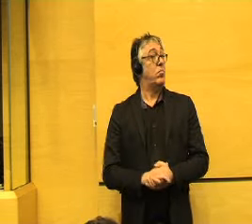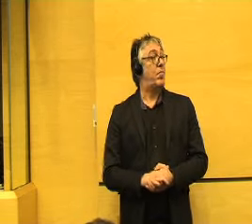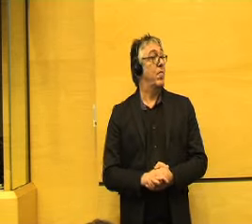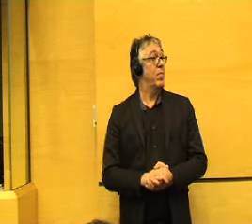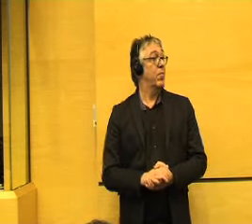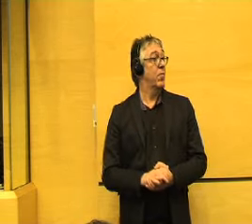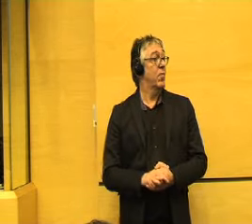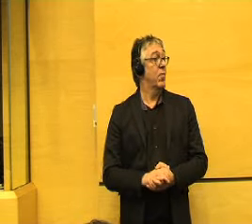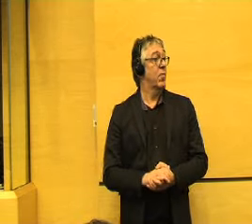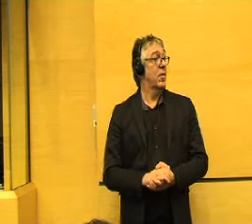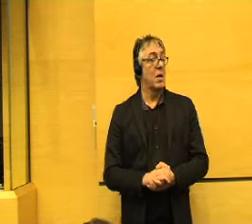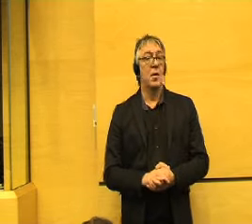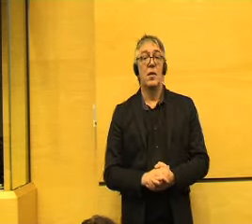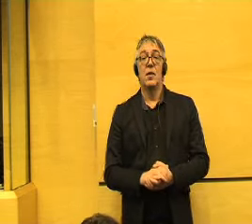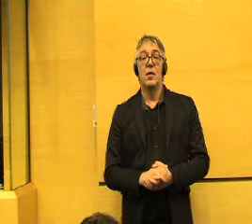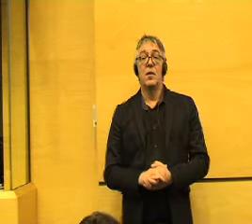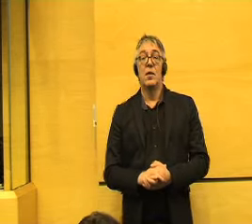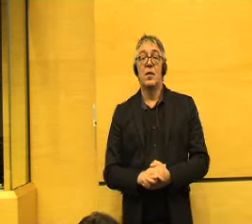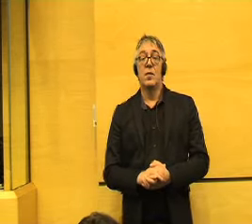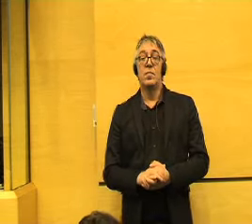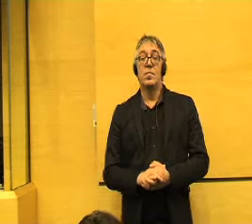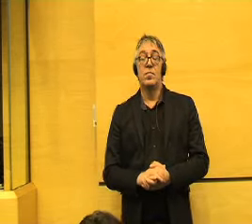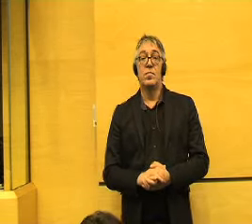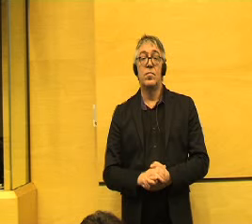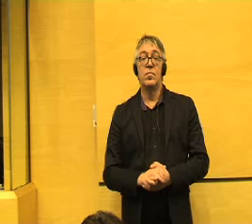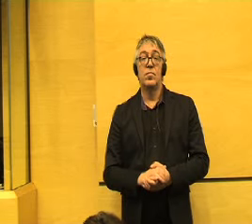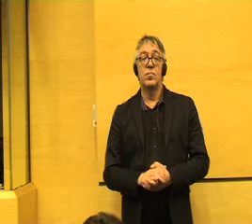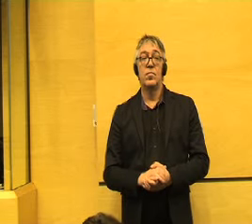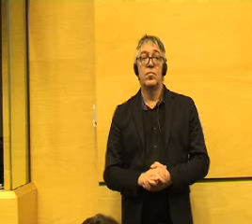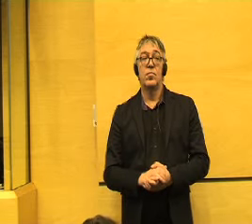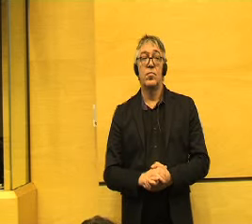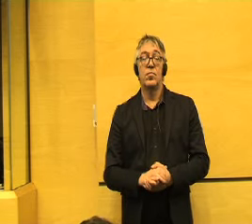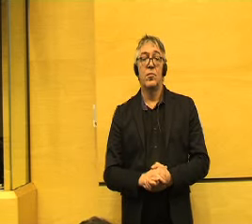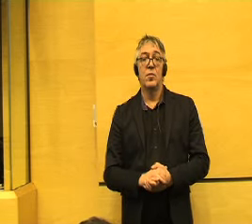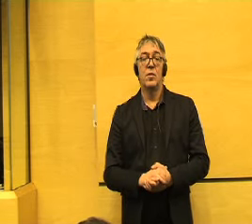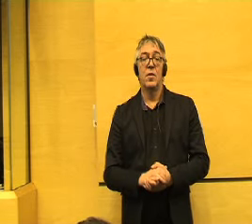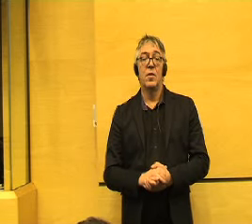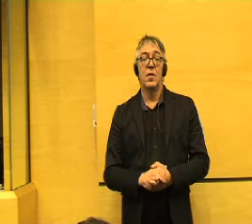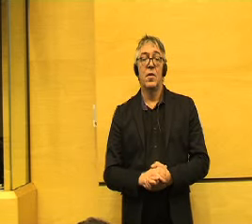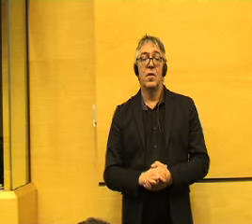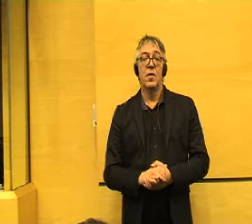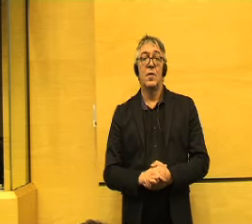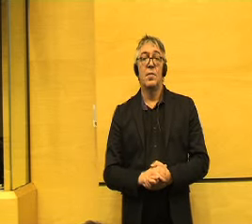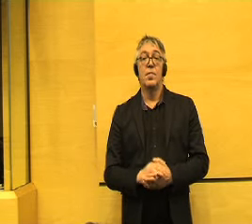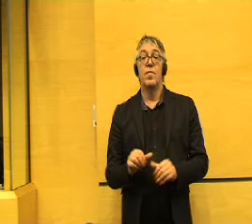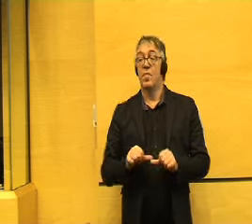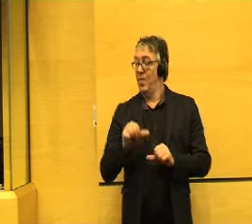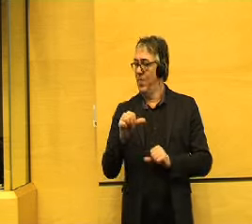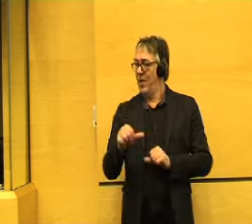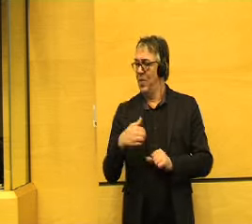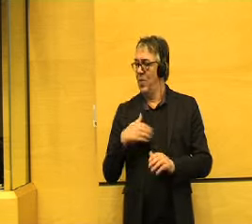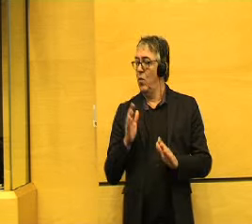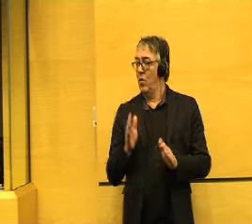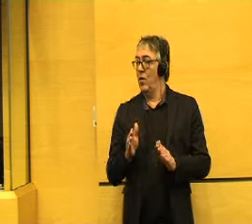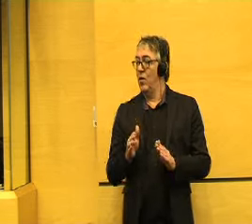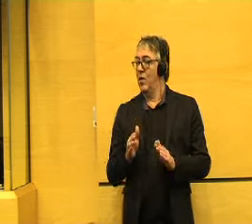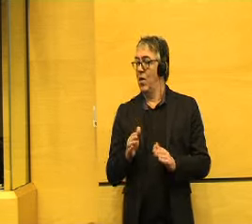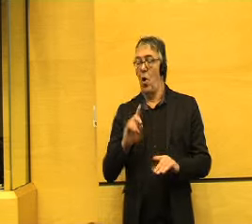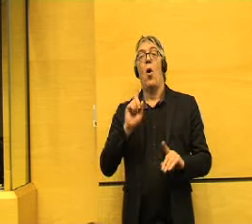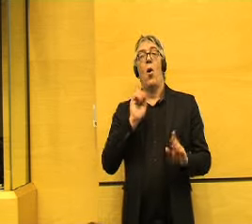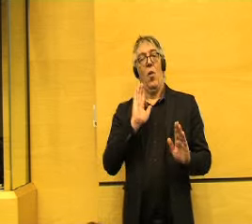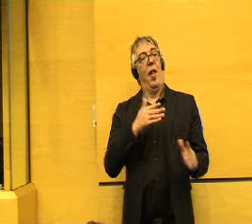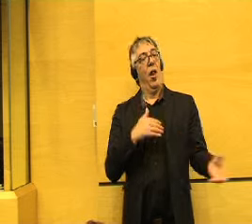or experts on intellectual disabilities be invited to the court if the court needs